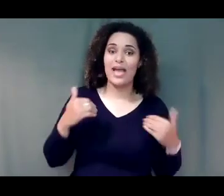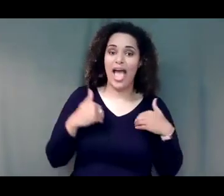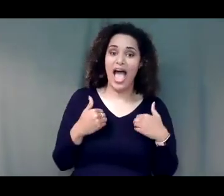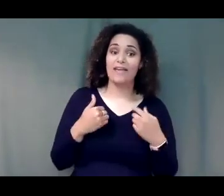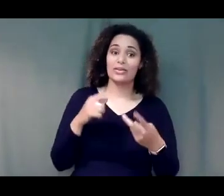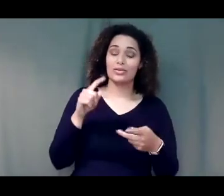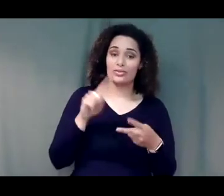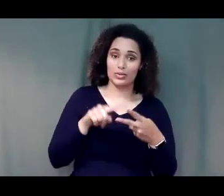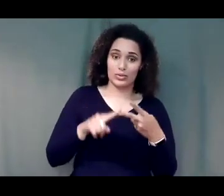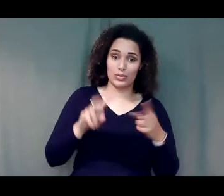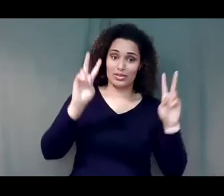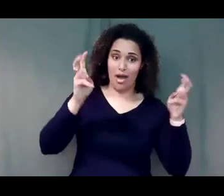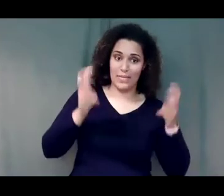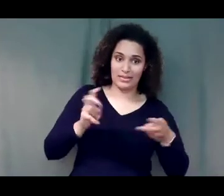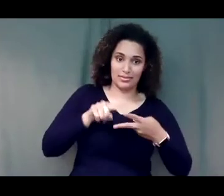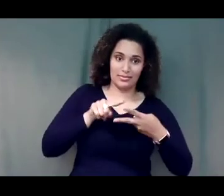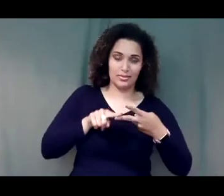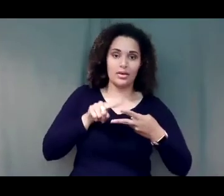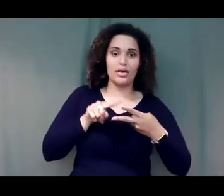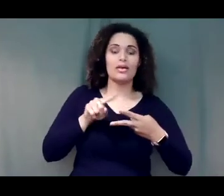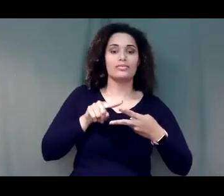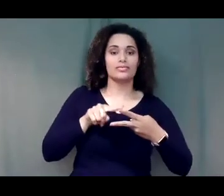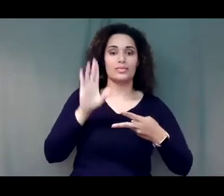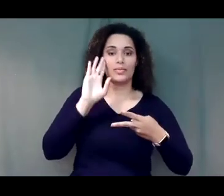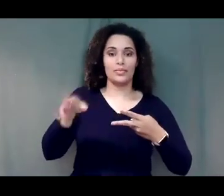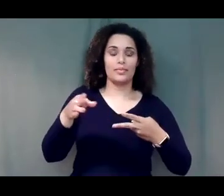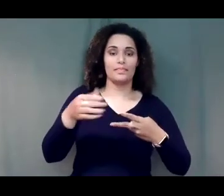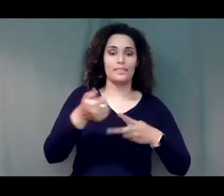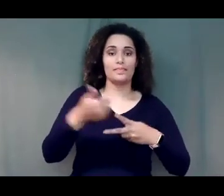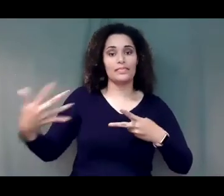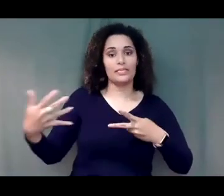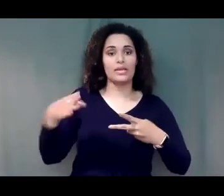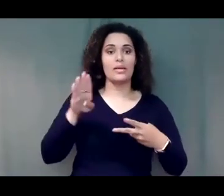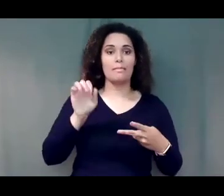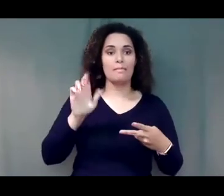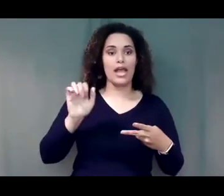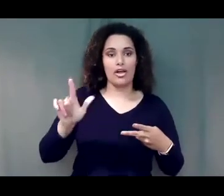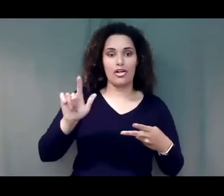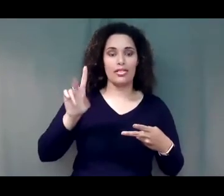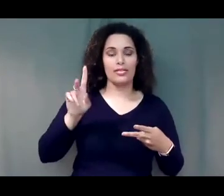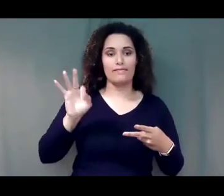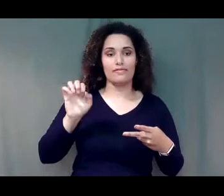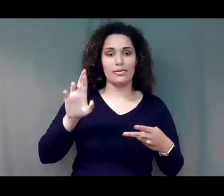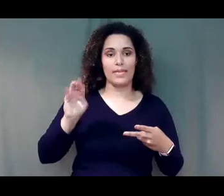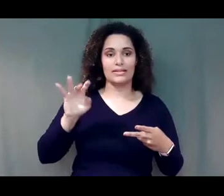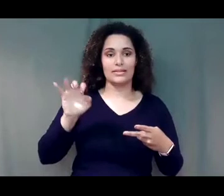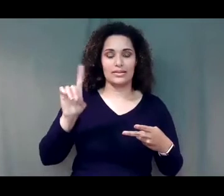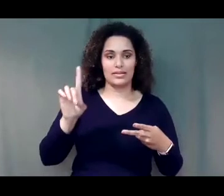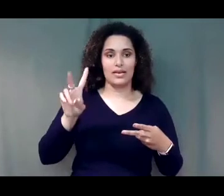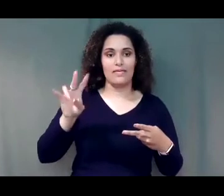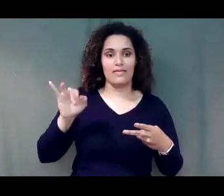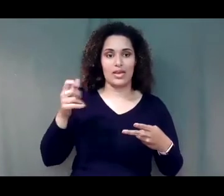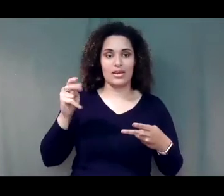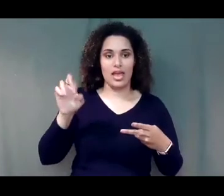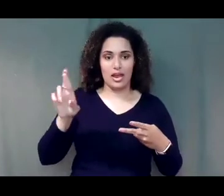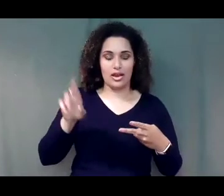main topics for tonight. Number one, we are going to talk about the Barrel-Fermented Viognier. And then also